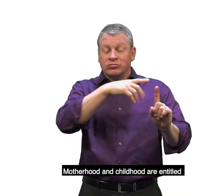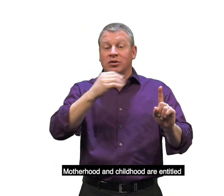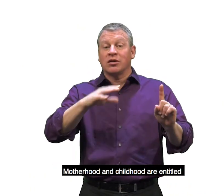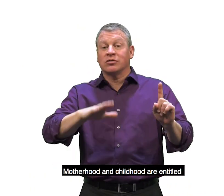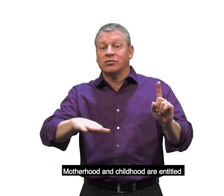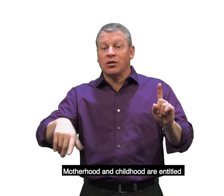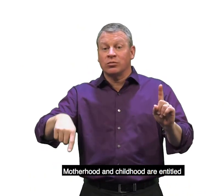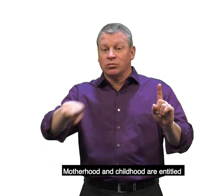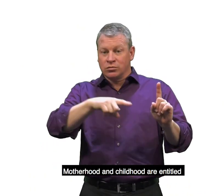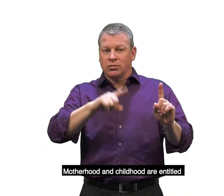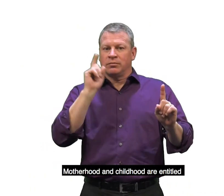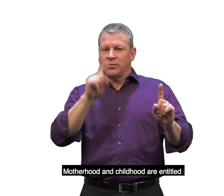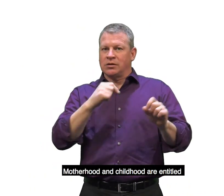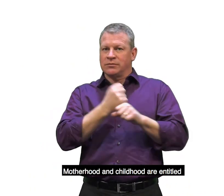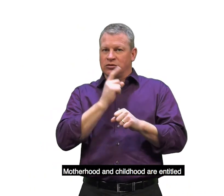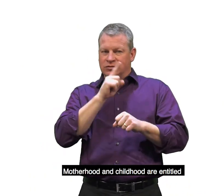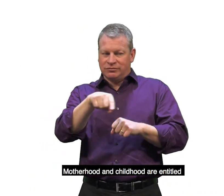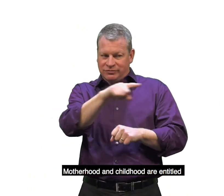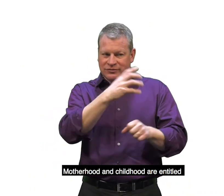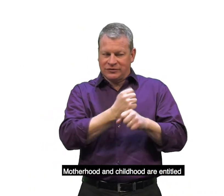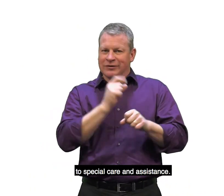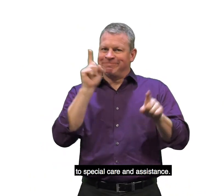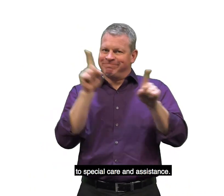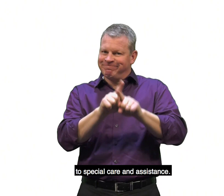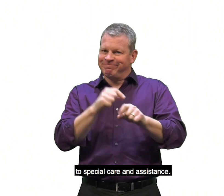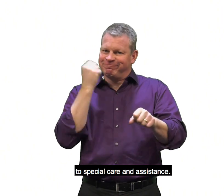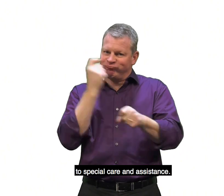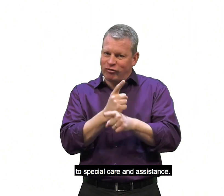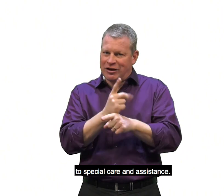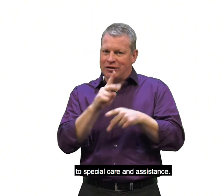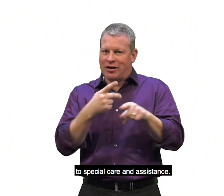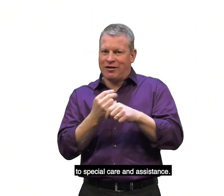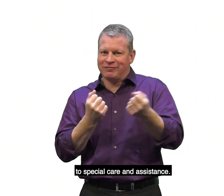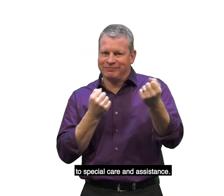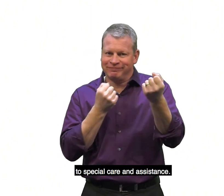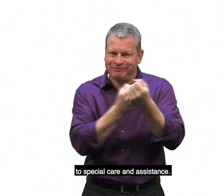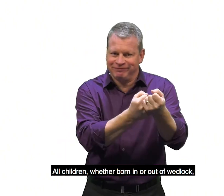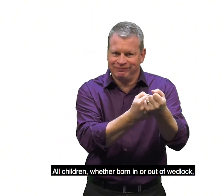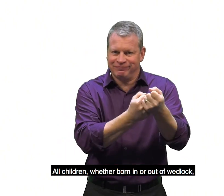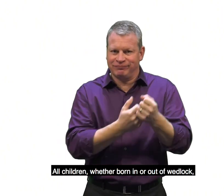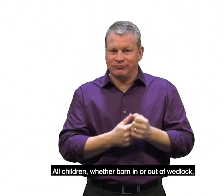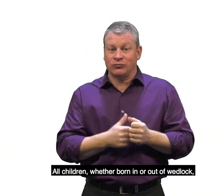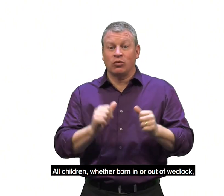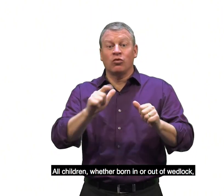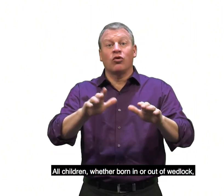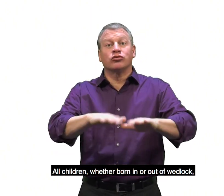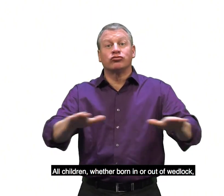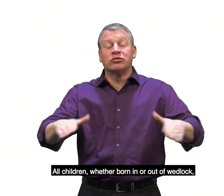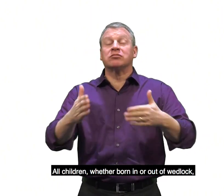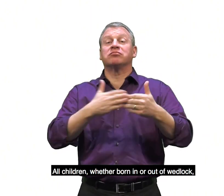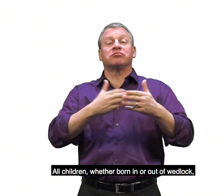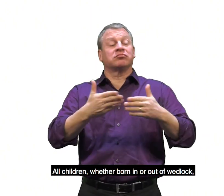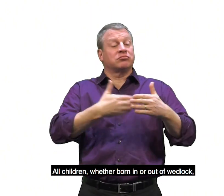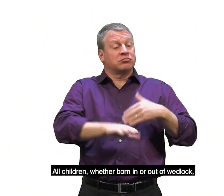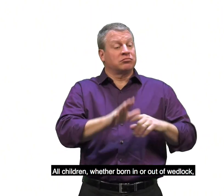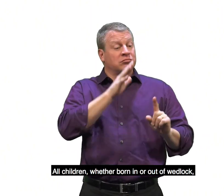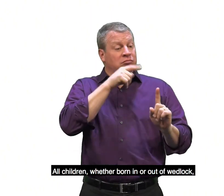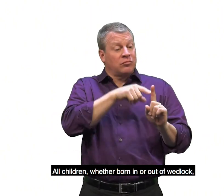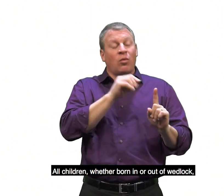Motherhood and childhood are entitled to special care and assistance. All children, whether born in